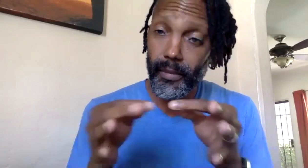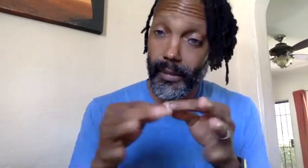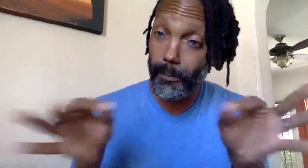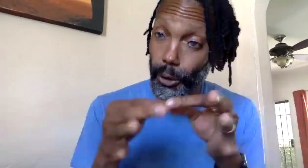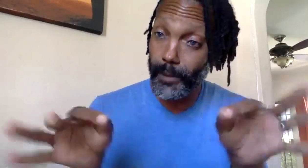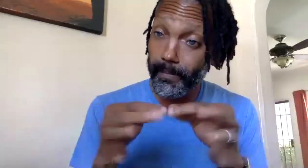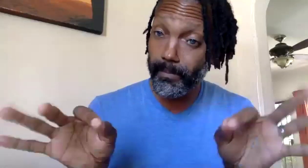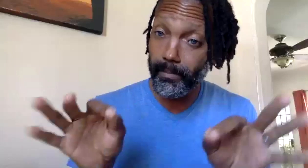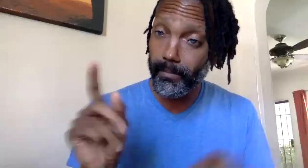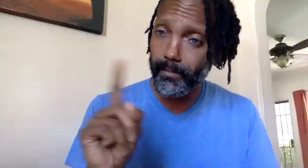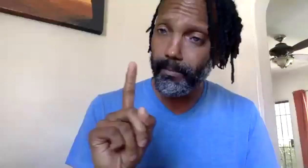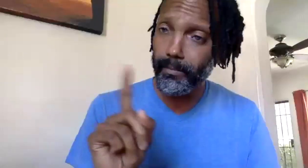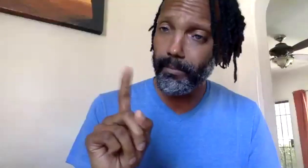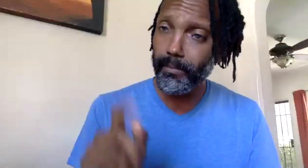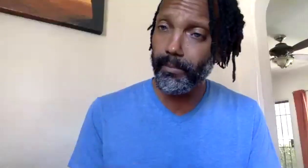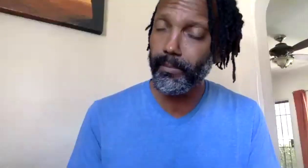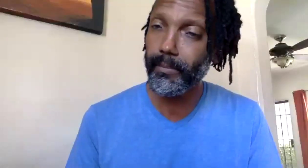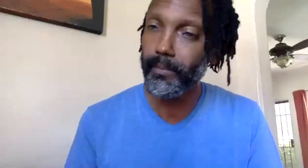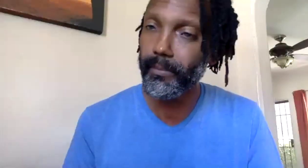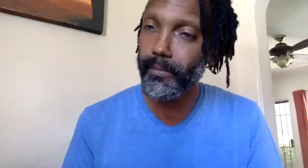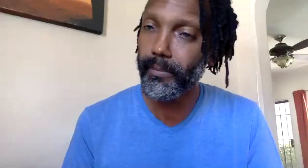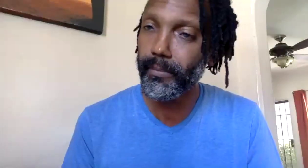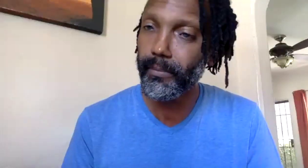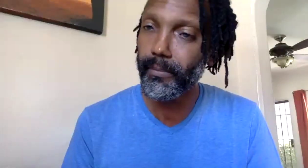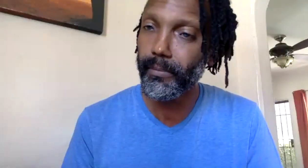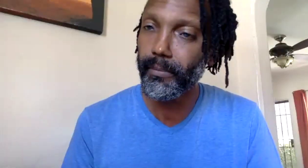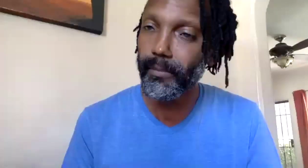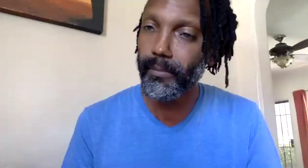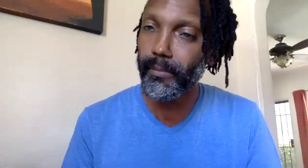Okay, you can keep going. Are the captionings on? Where are the captions?